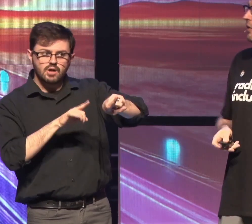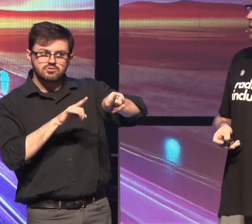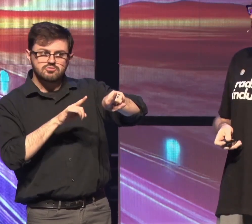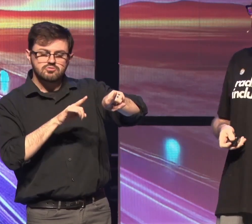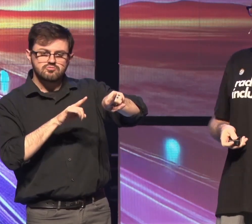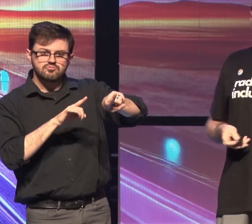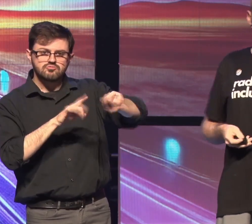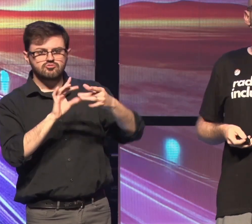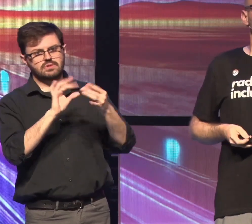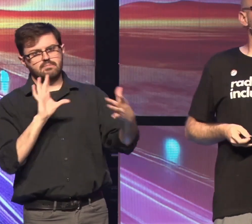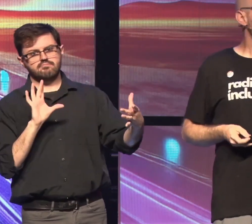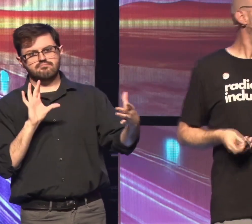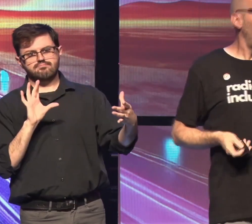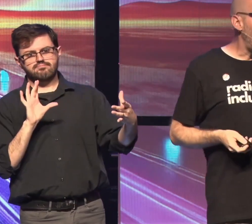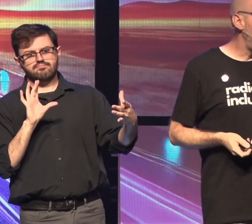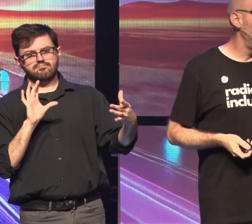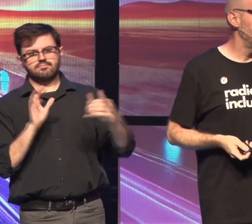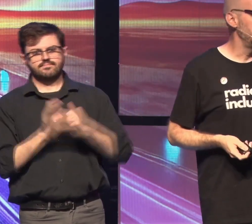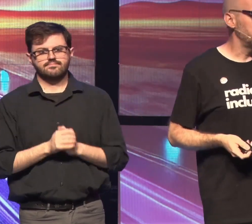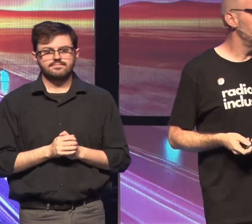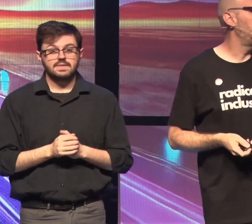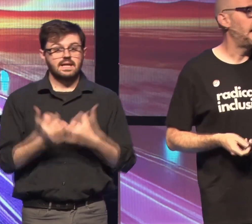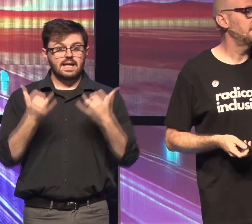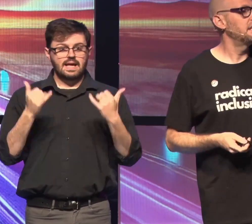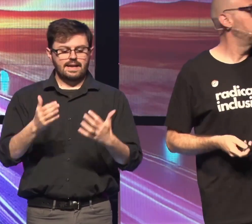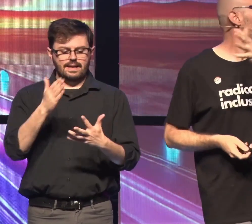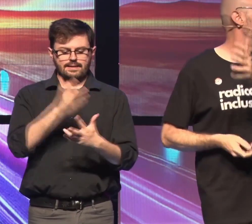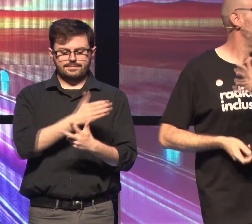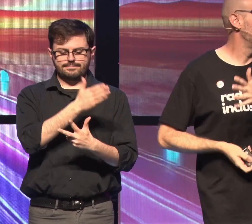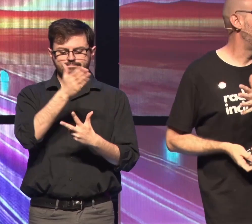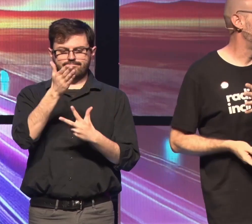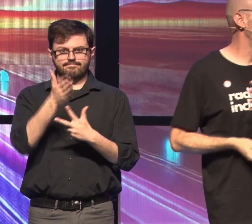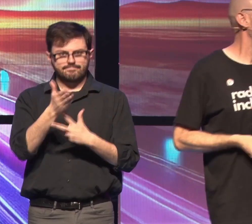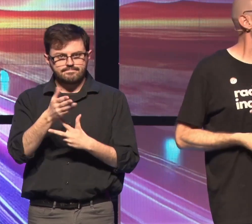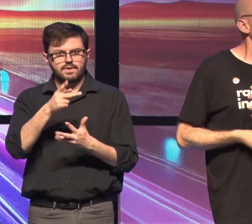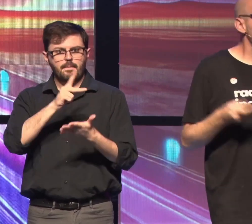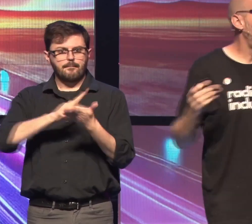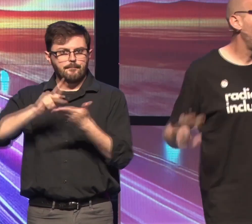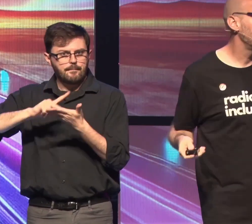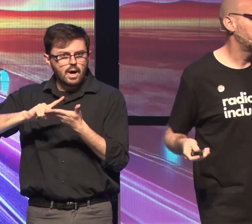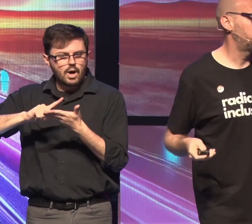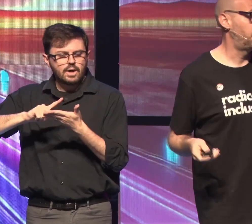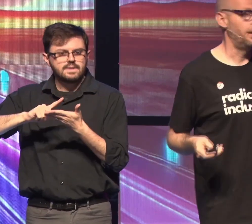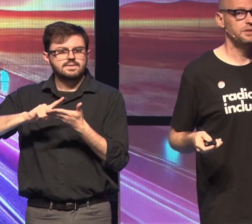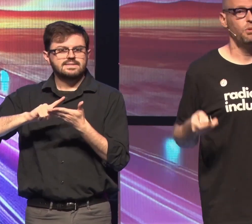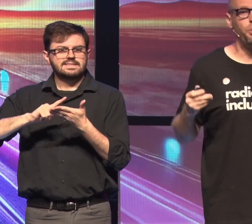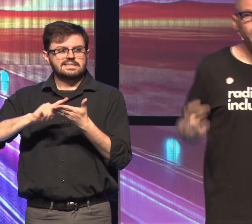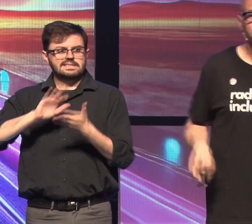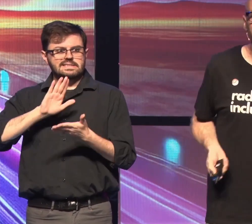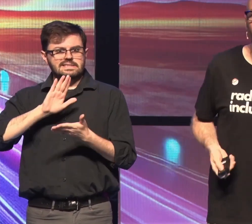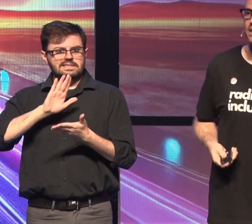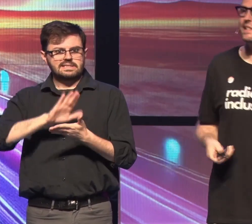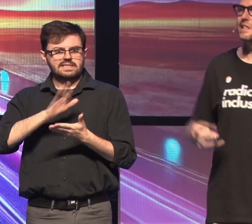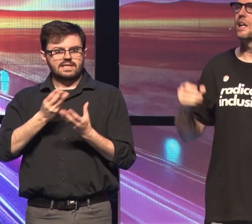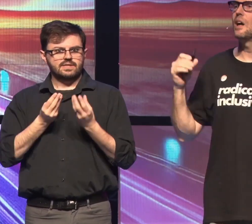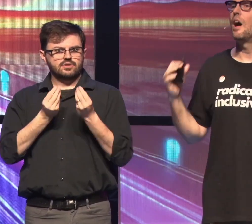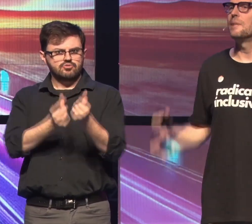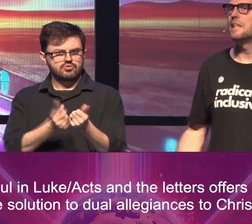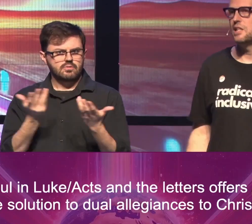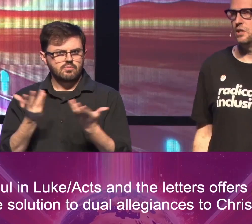Now, what is Paul in Luke Acts and in some of his letters, what's Paul's response? Well, Paul's response